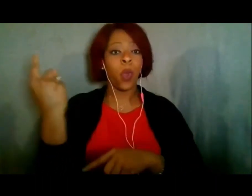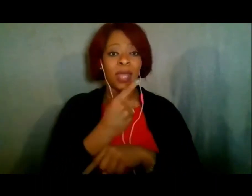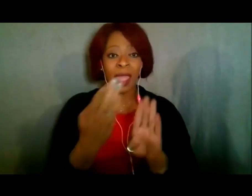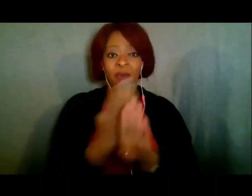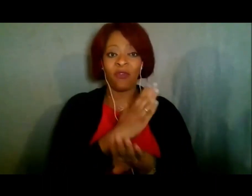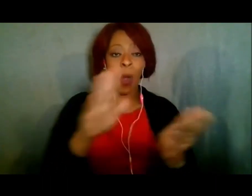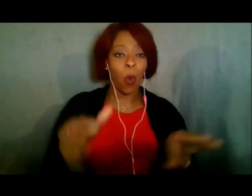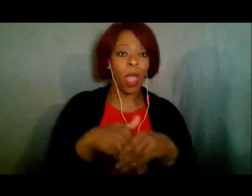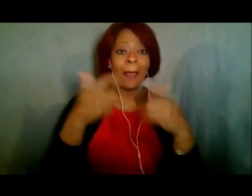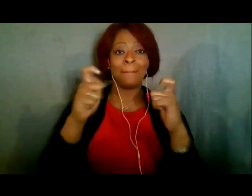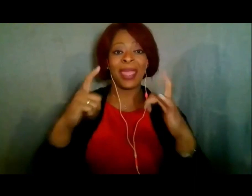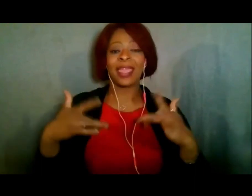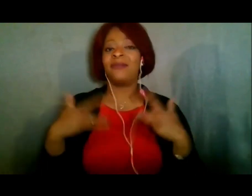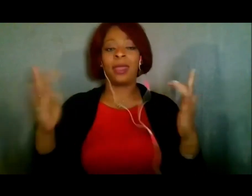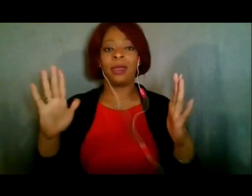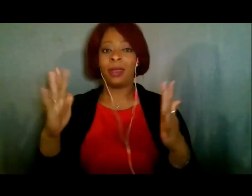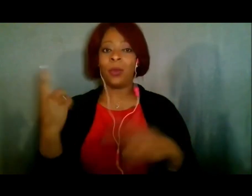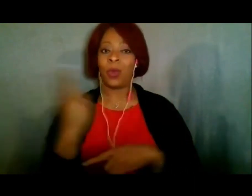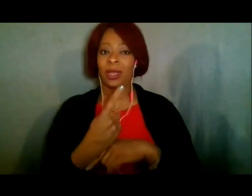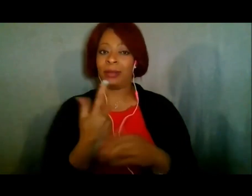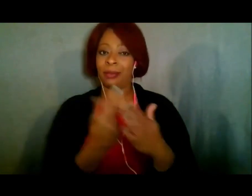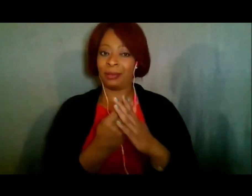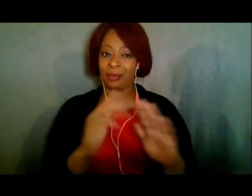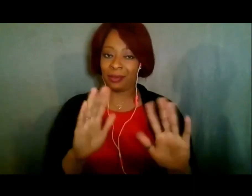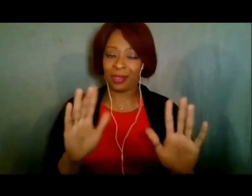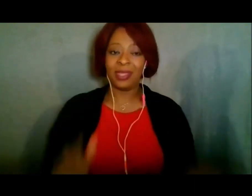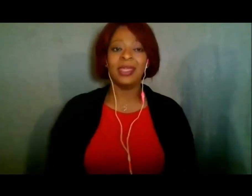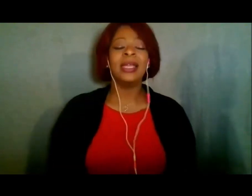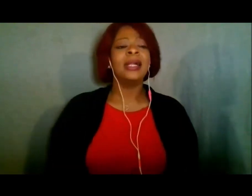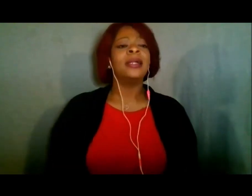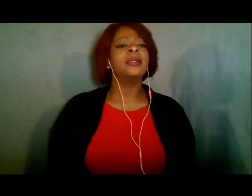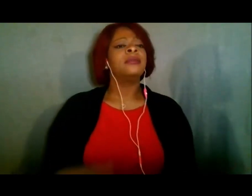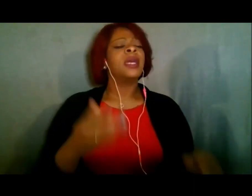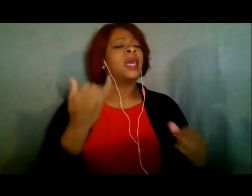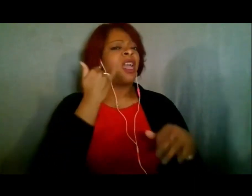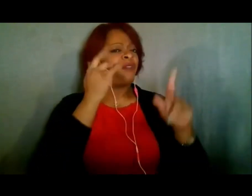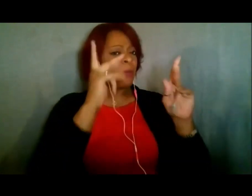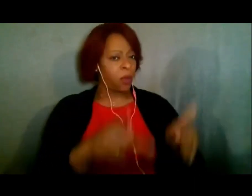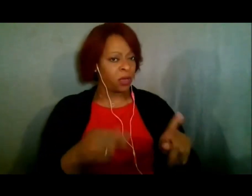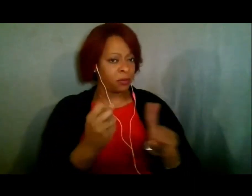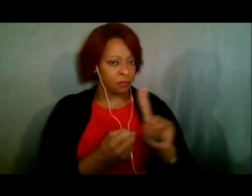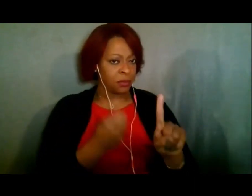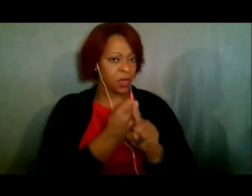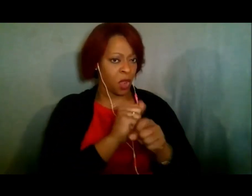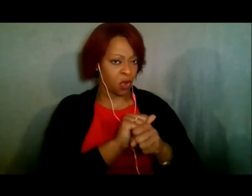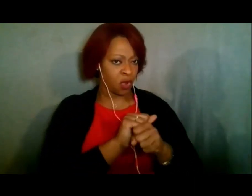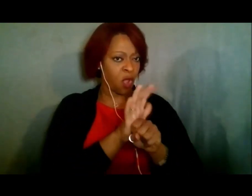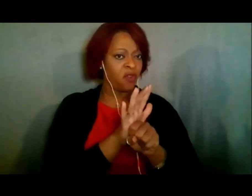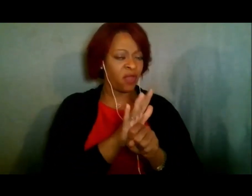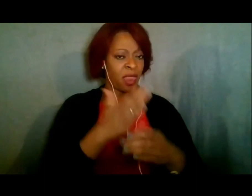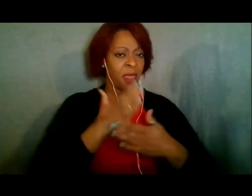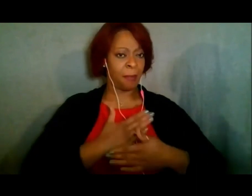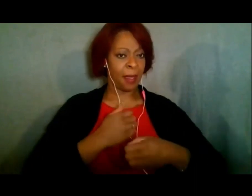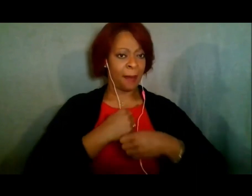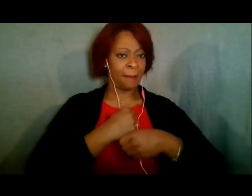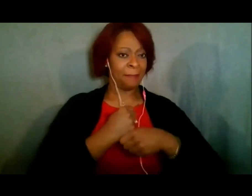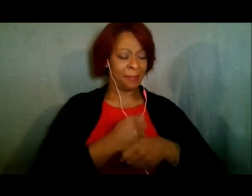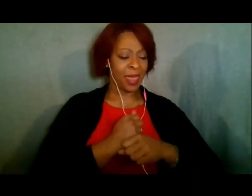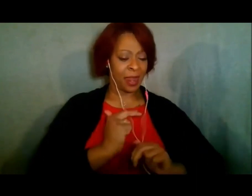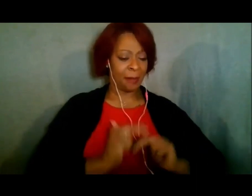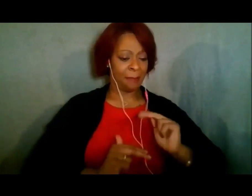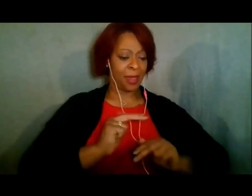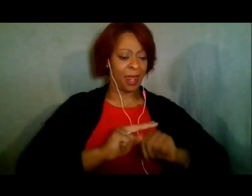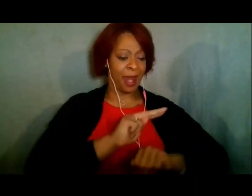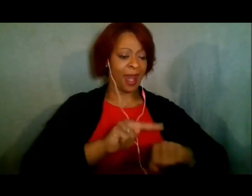event. So just to clarify, if someone has had COVID-19 and their body has produced antibodies